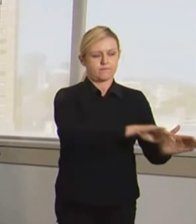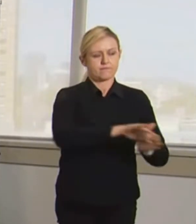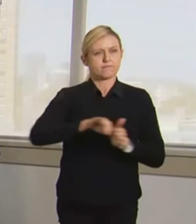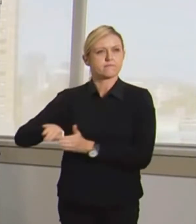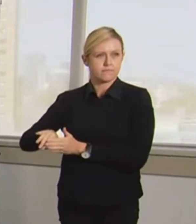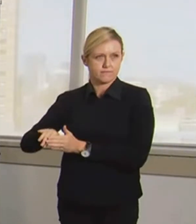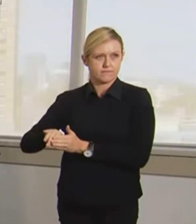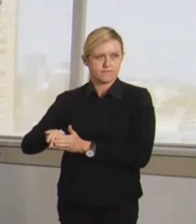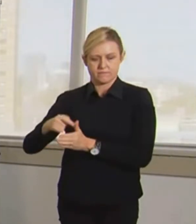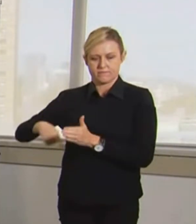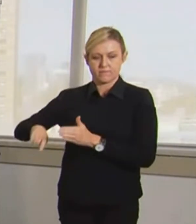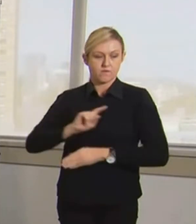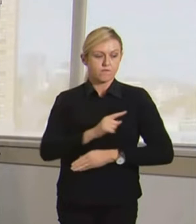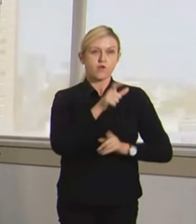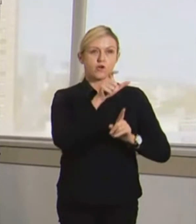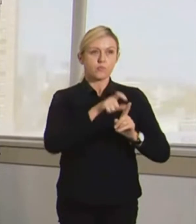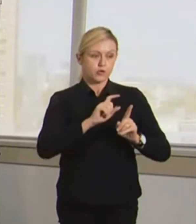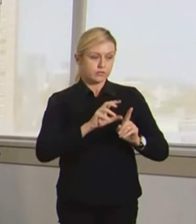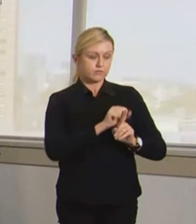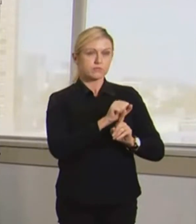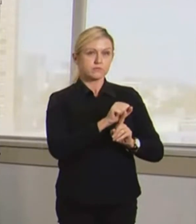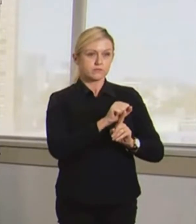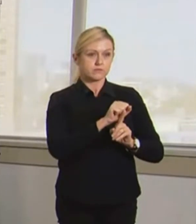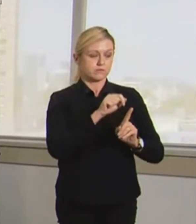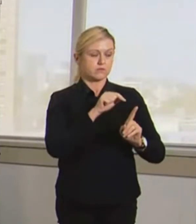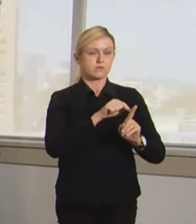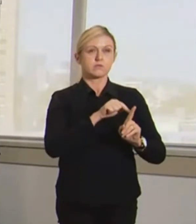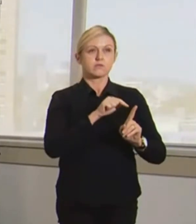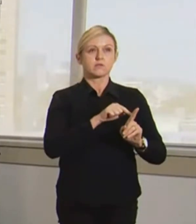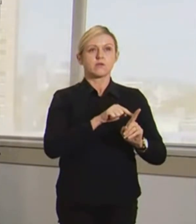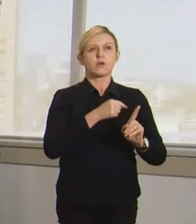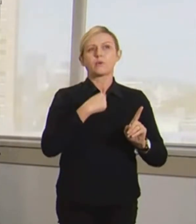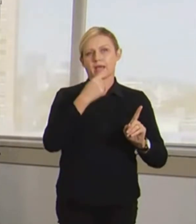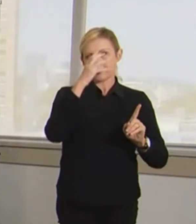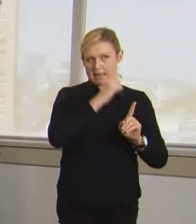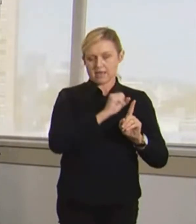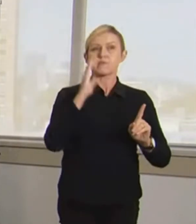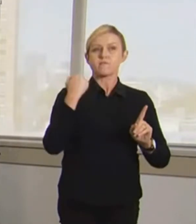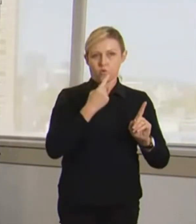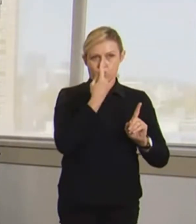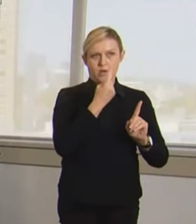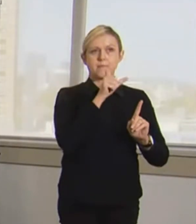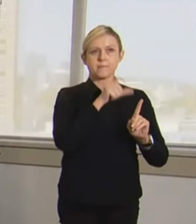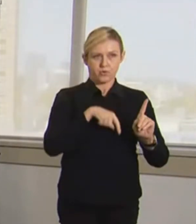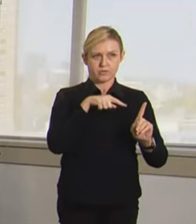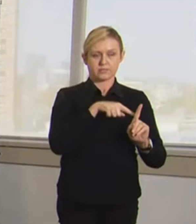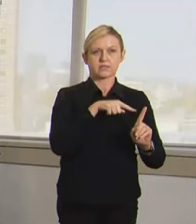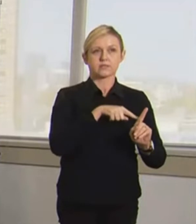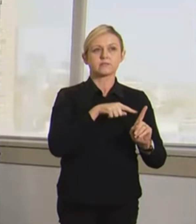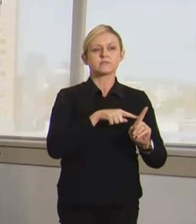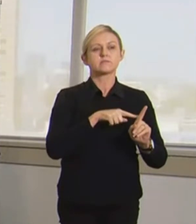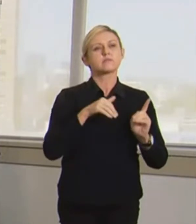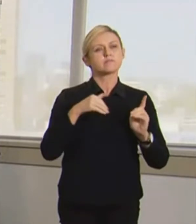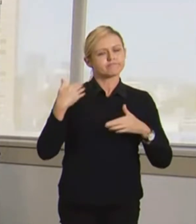necessity once that first person was identified. Well, at that stage we believed it was only one person. As the